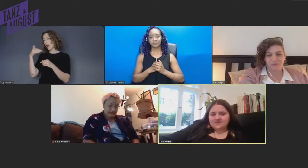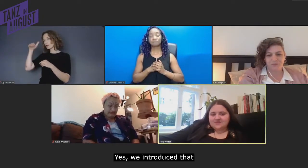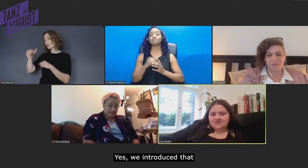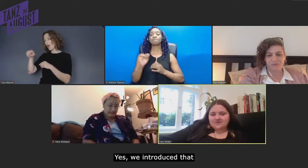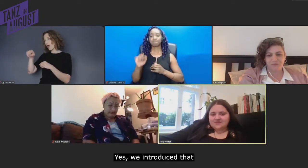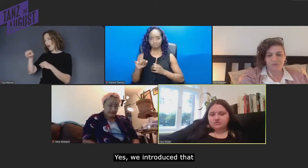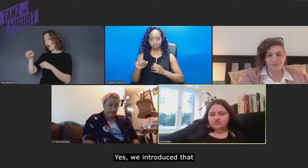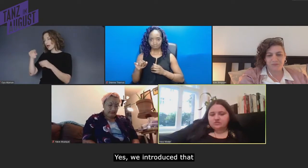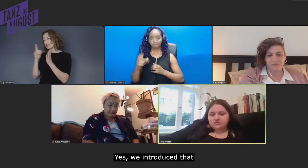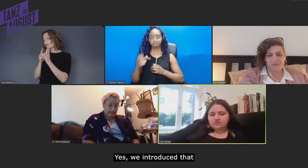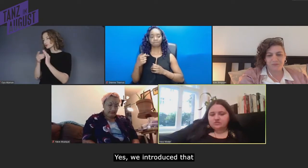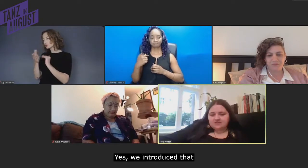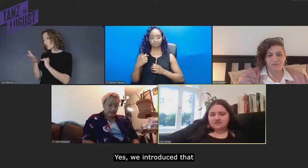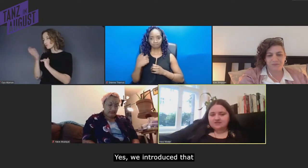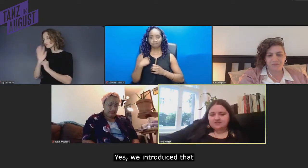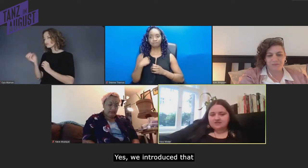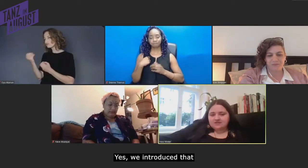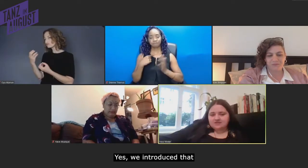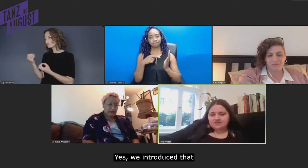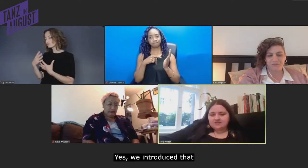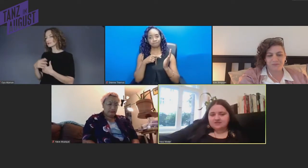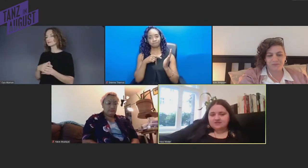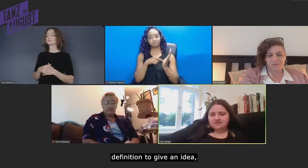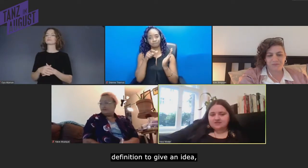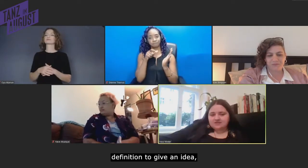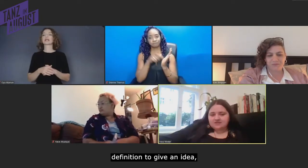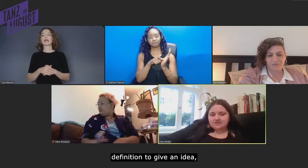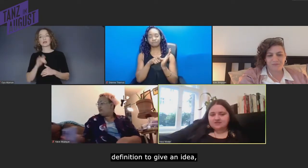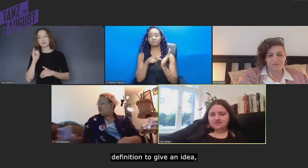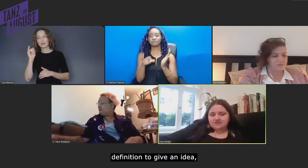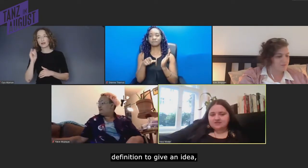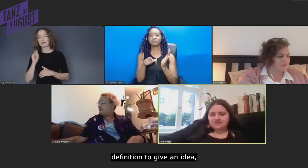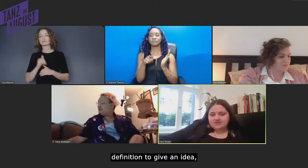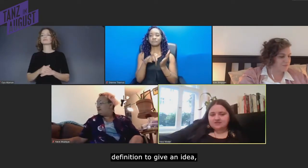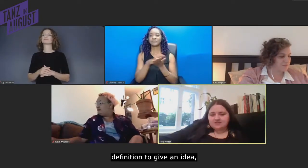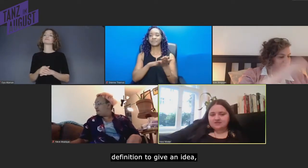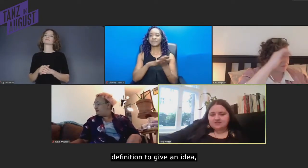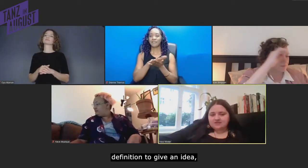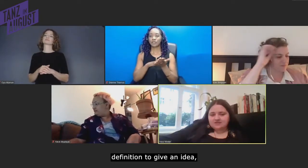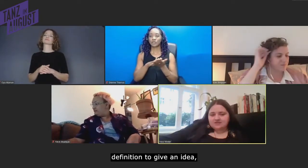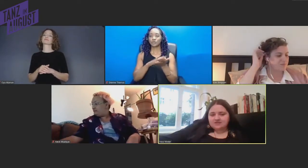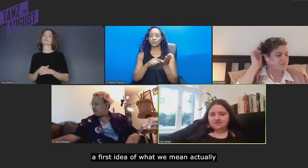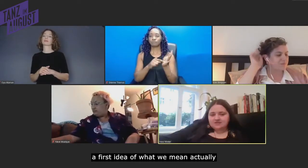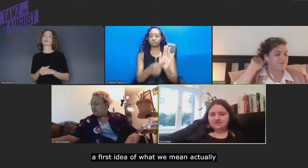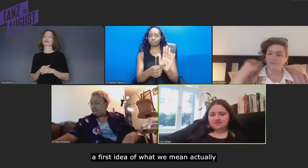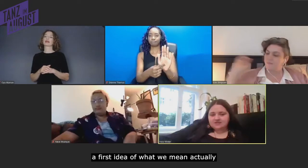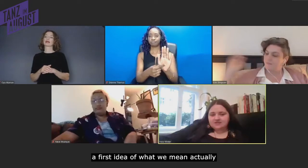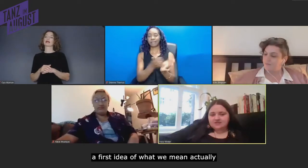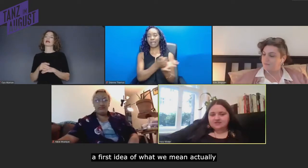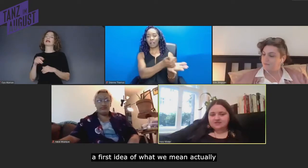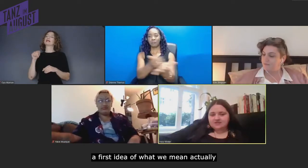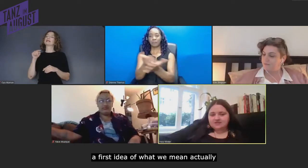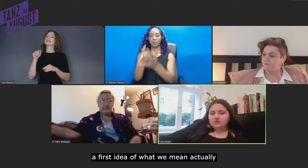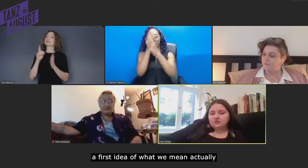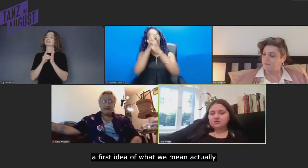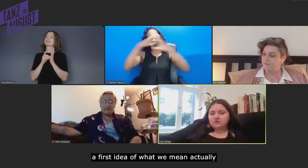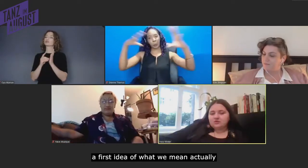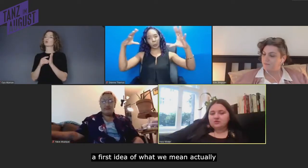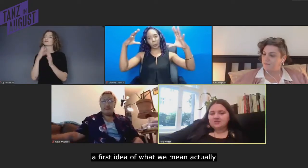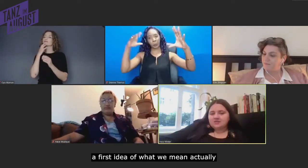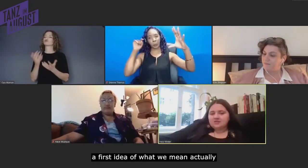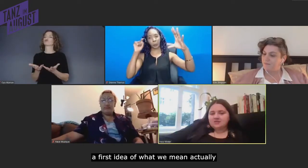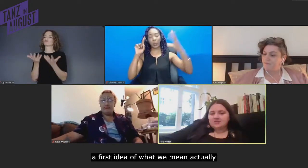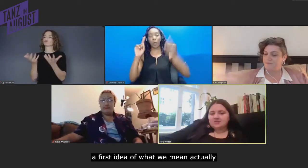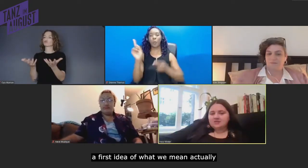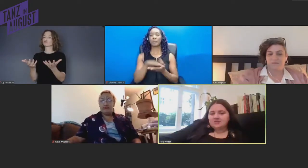Yes, we choose that definition to give you an idea, a first idea of what we